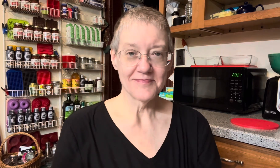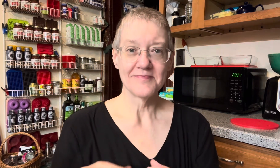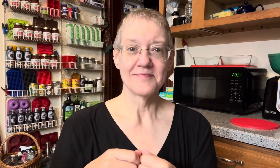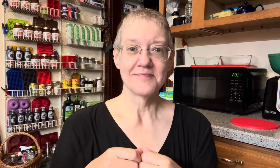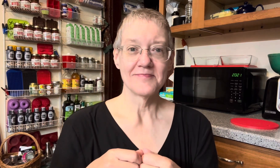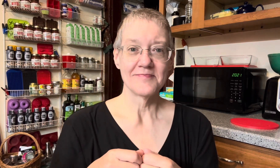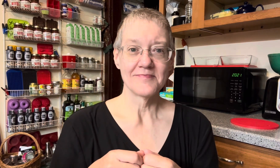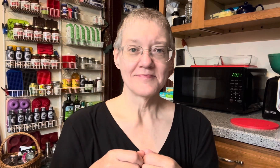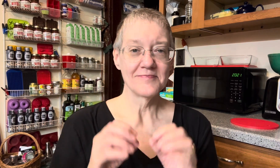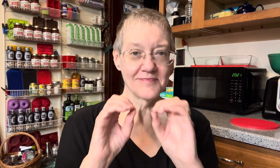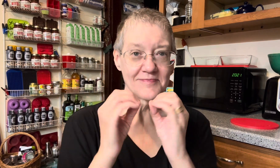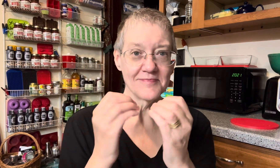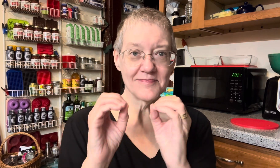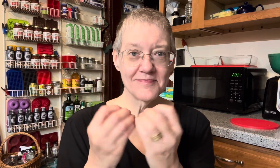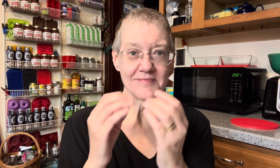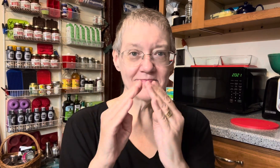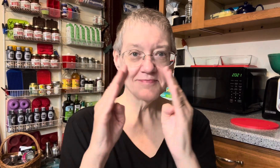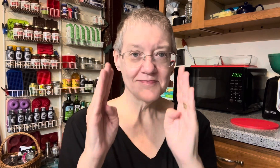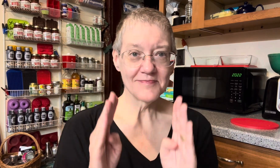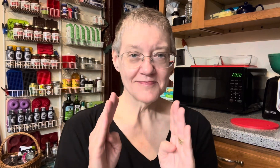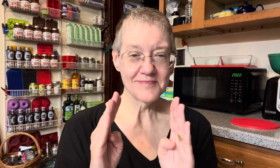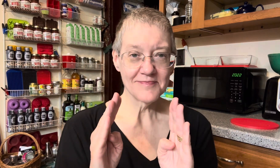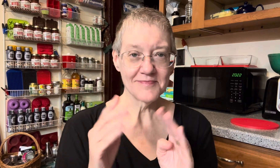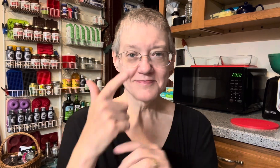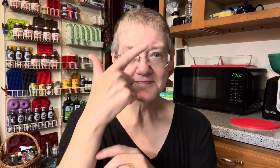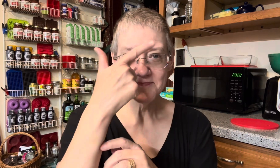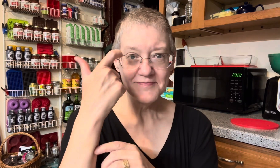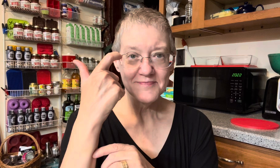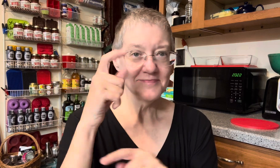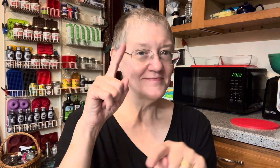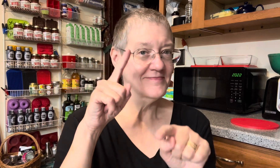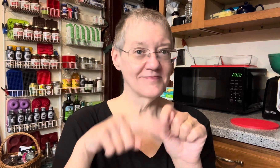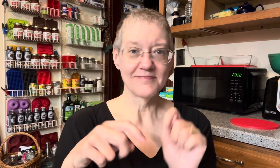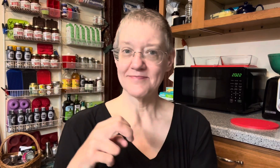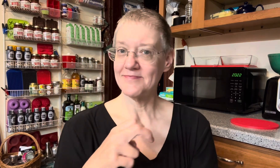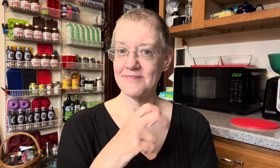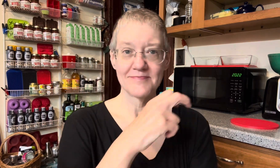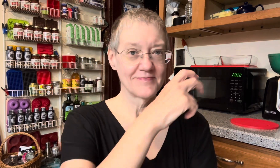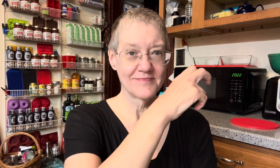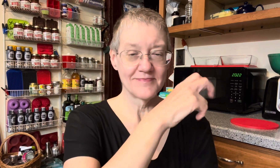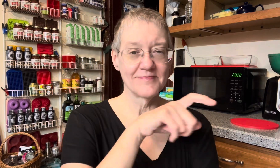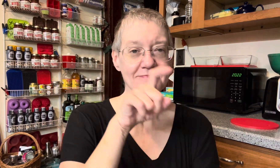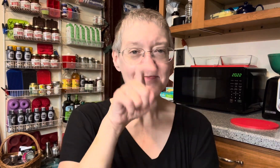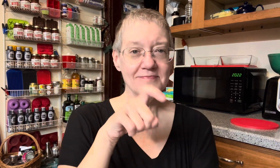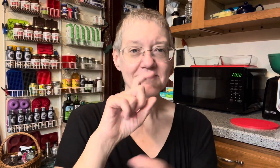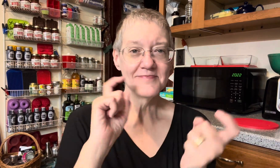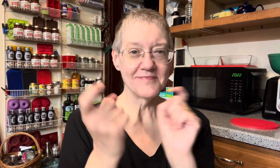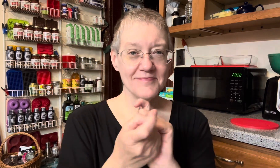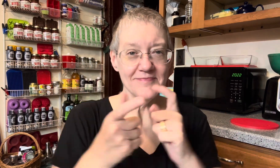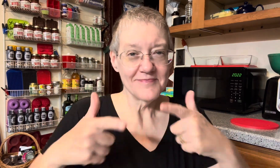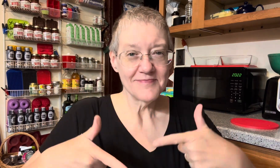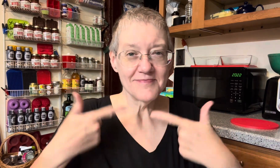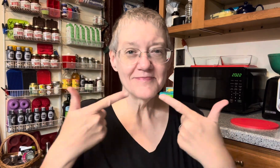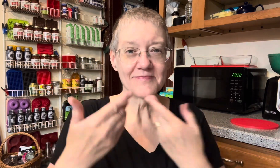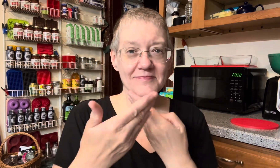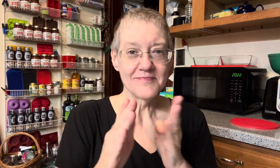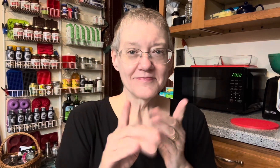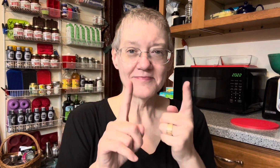us healthy, organizing the house, because Dale's not going to be able to walk upstairs, so I've had to convert